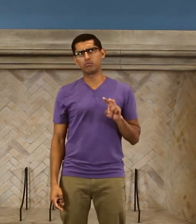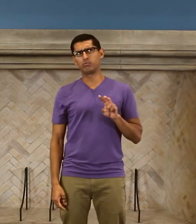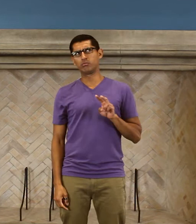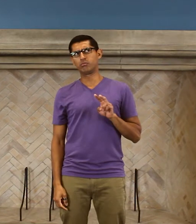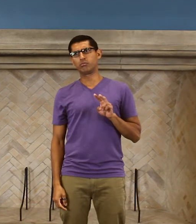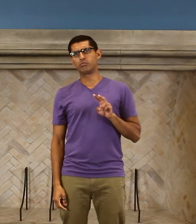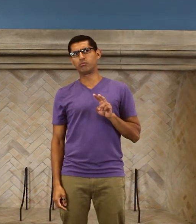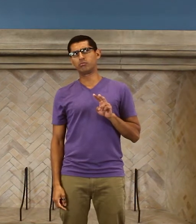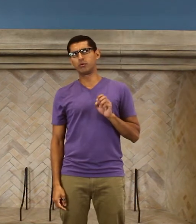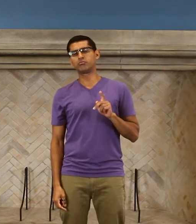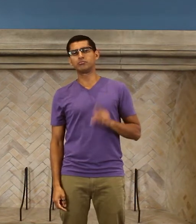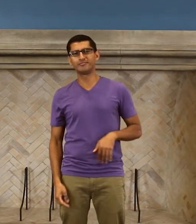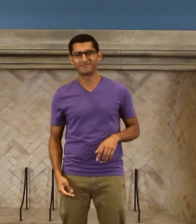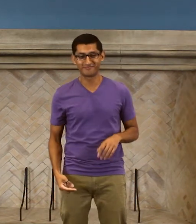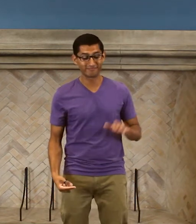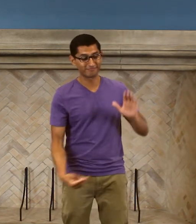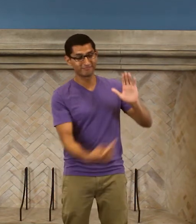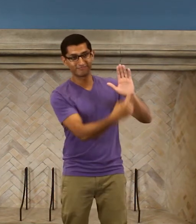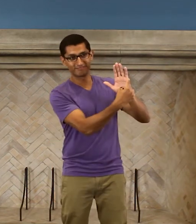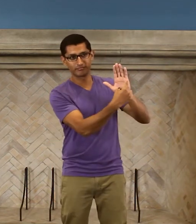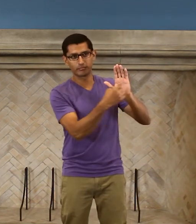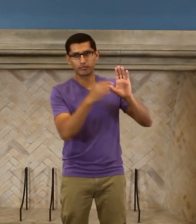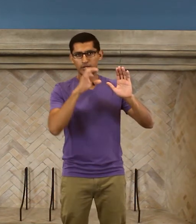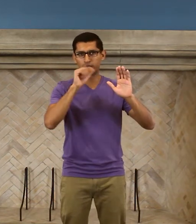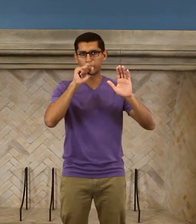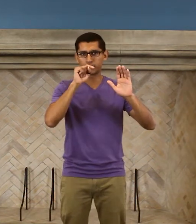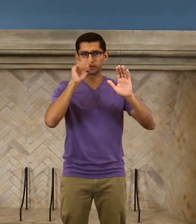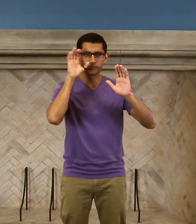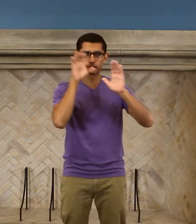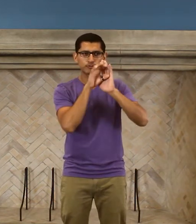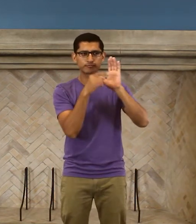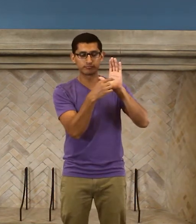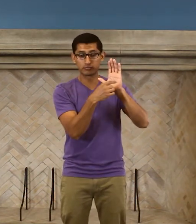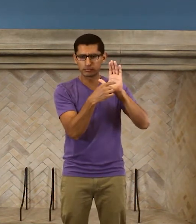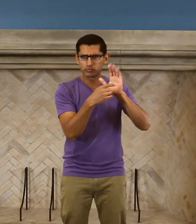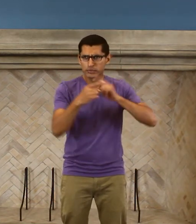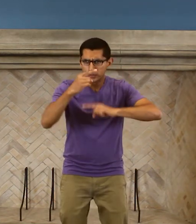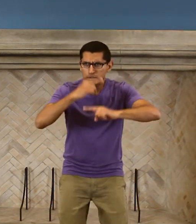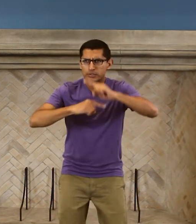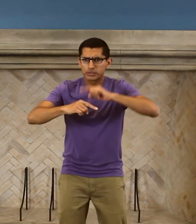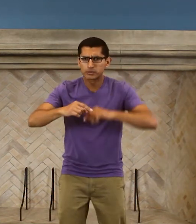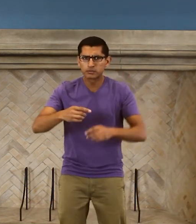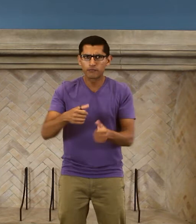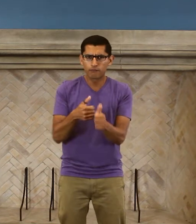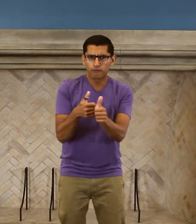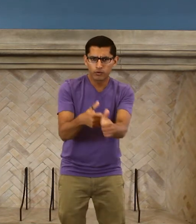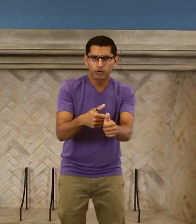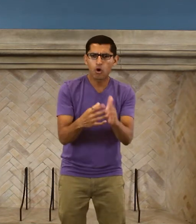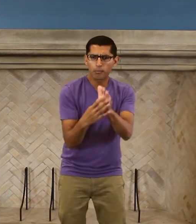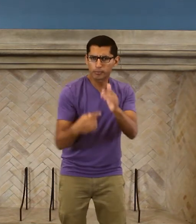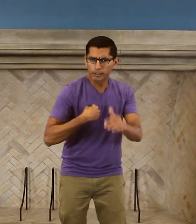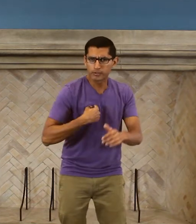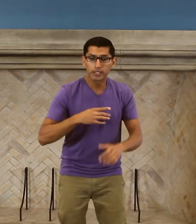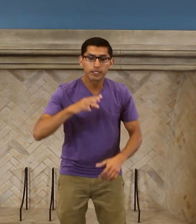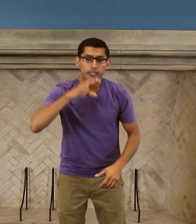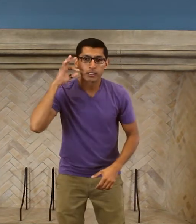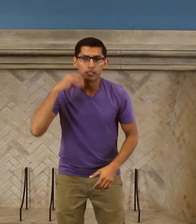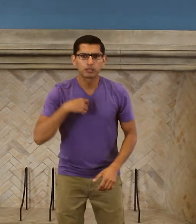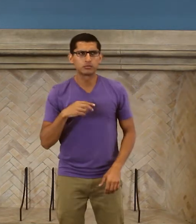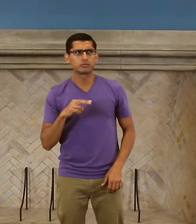said, now you'll learn to sign. I looked at her and she pointed at a picture of a cat. And she signed the word cat and tried to tell me